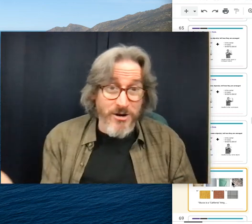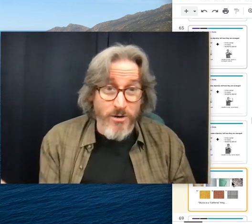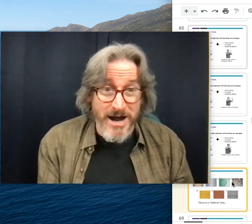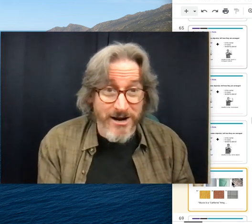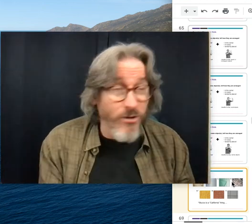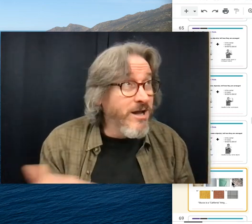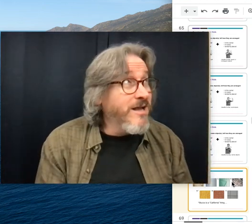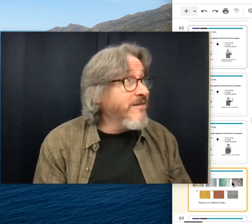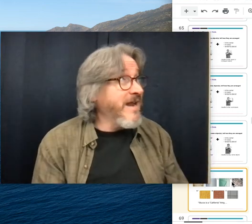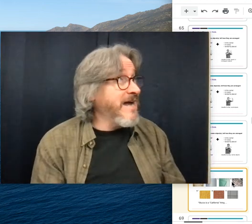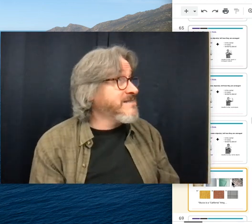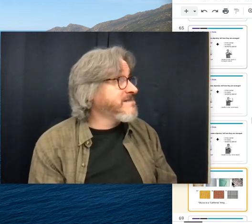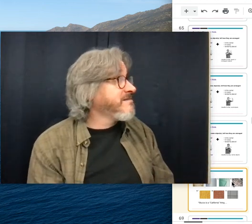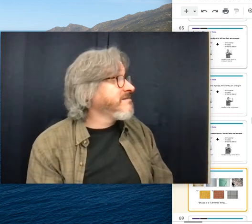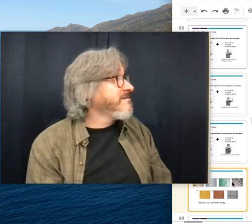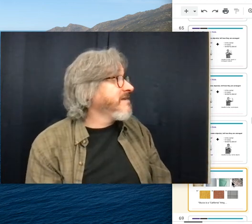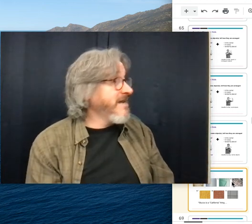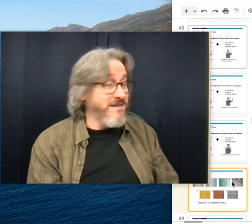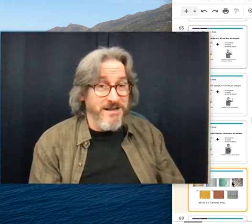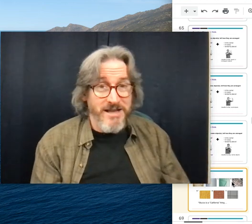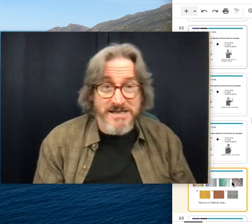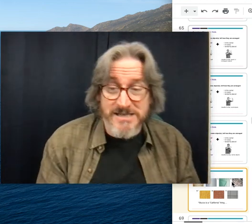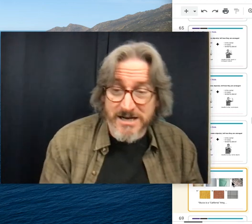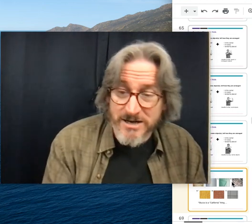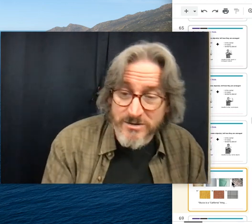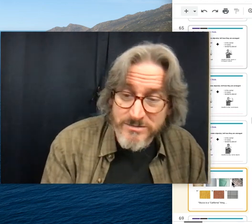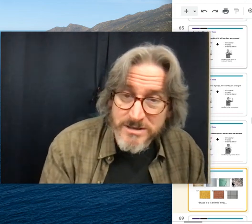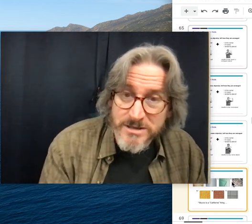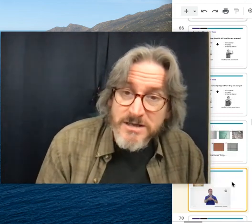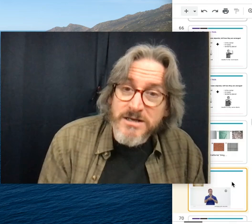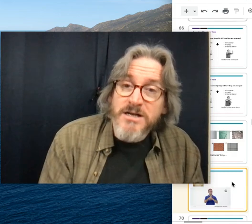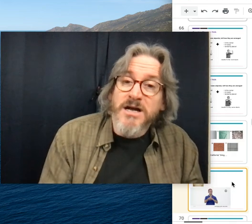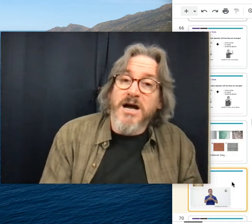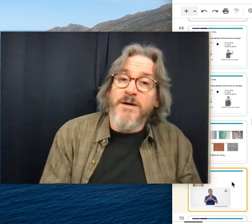had in Ohio that has anything like stucco.